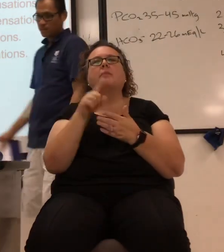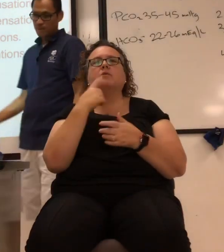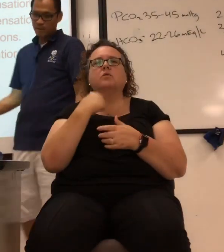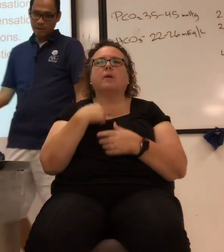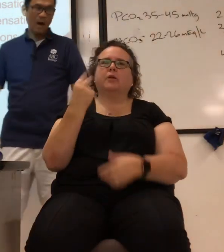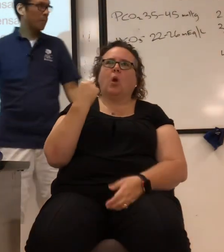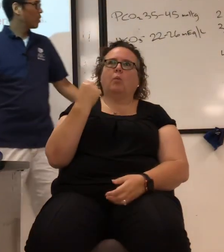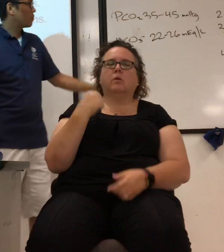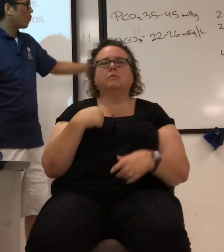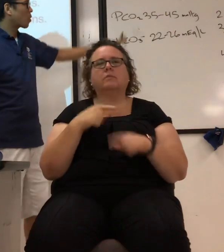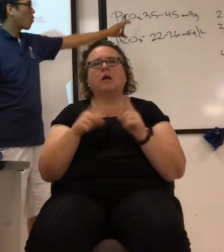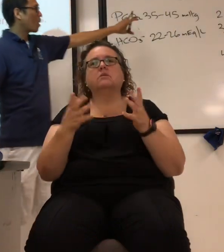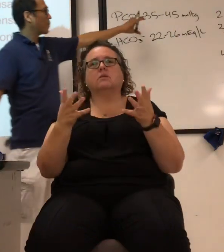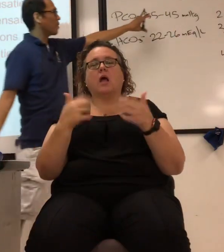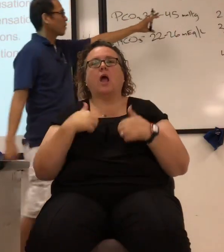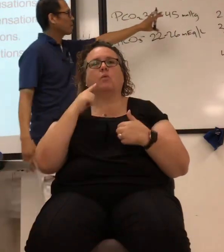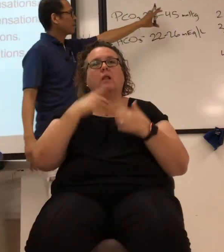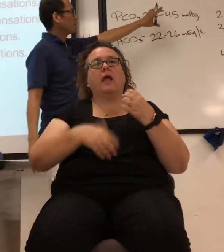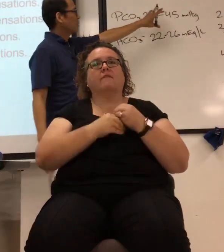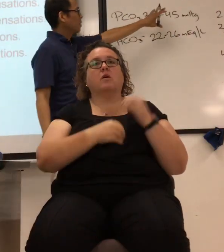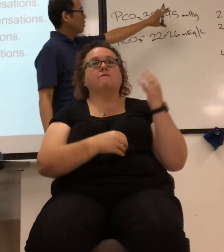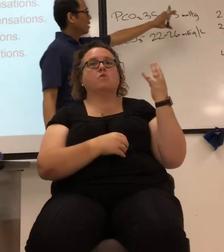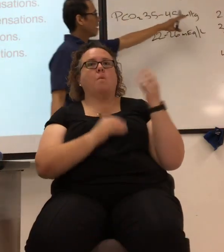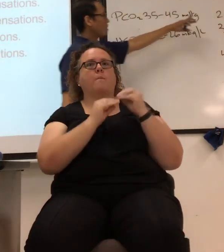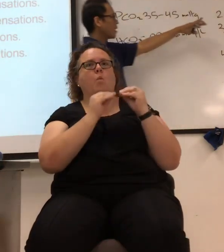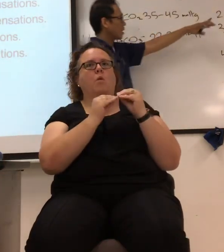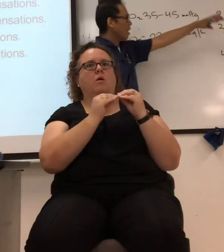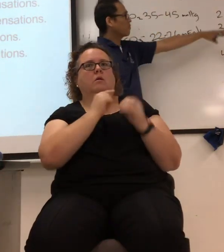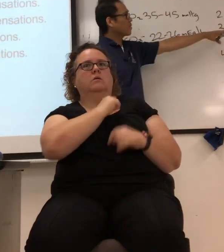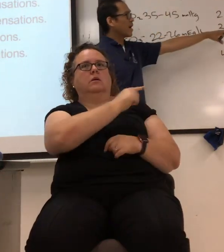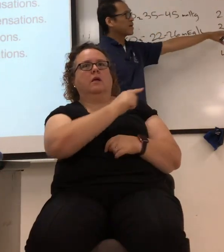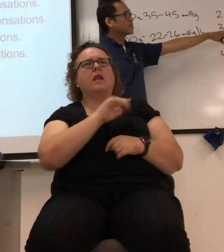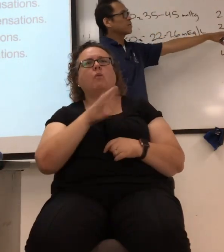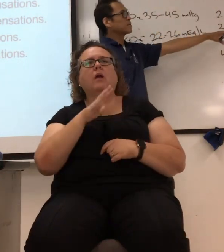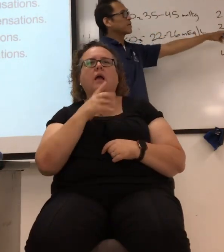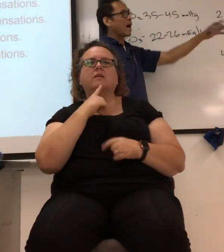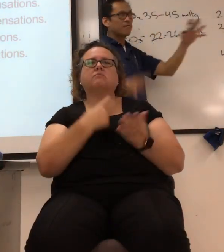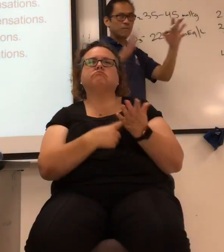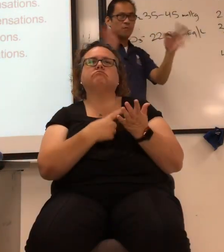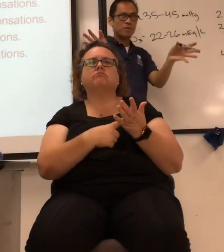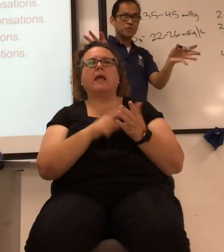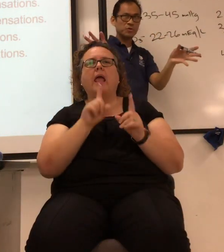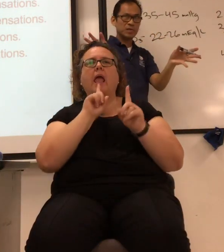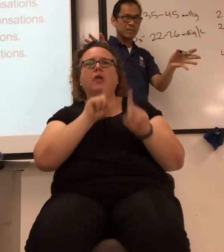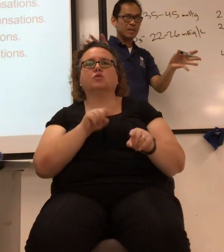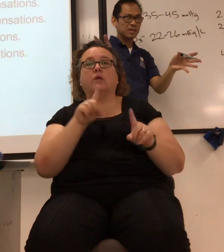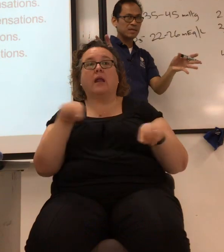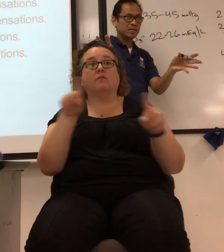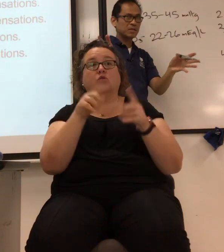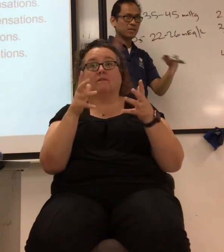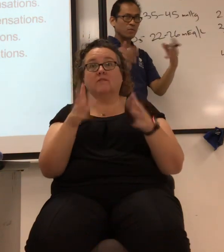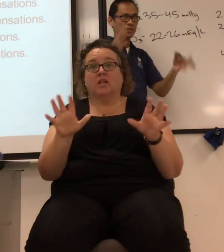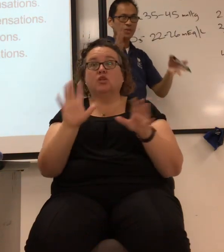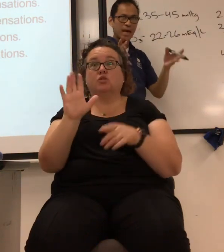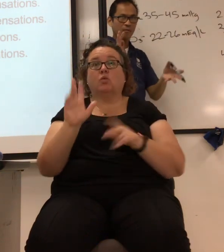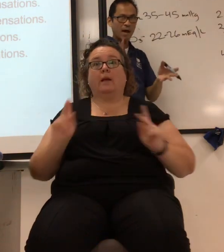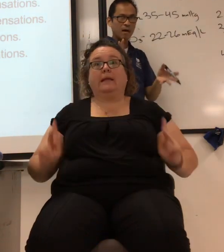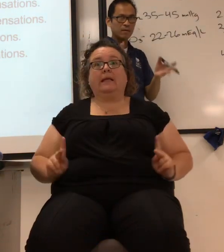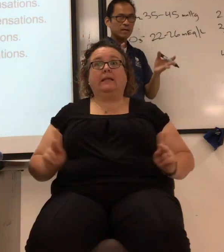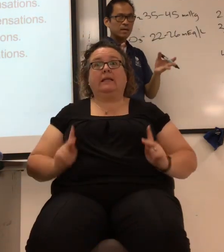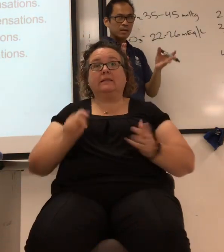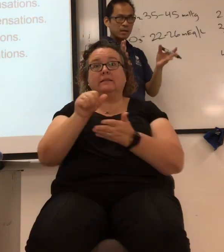Okay, one more time. Repetition is the key here. Let's see, I'm gonna just talk to myself. Let's see, is that high or low?